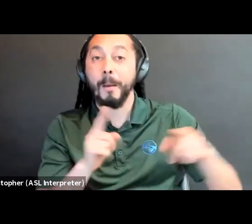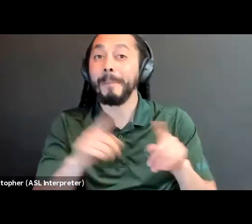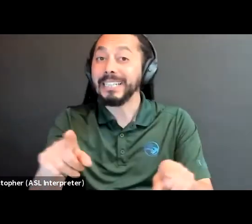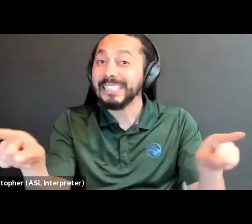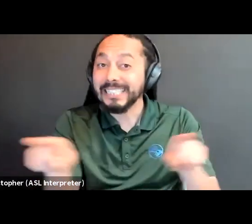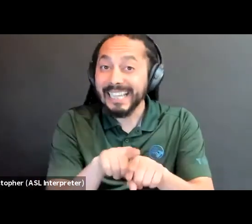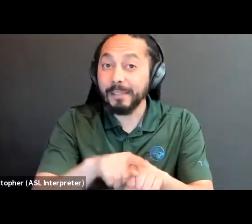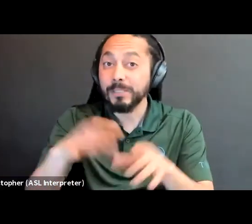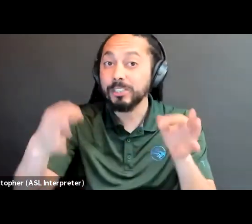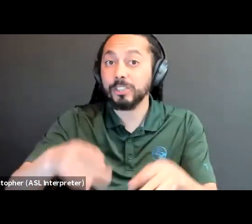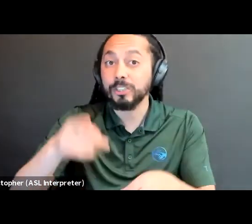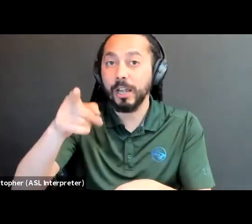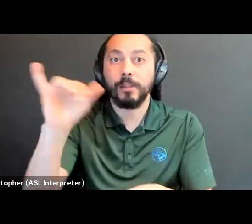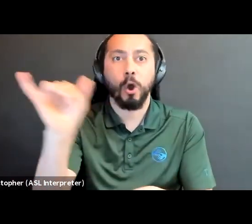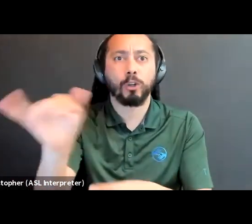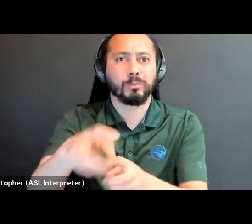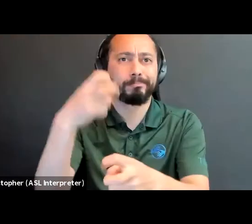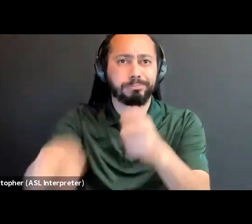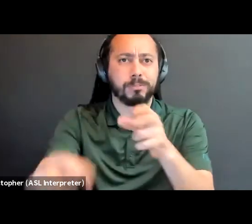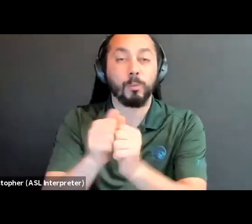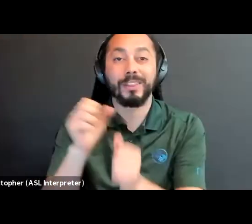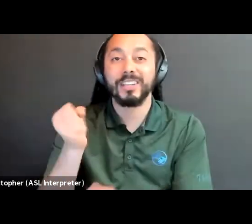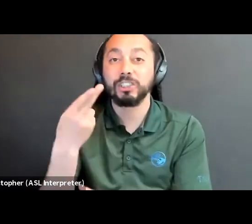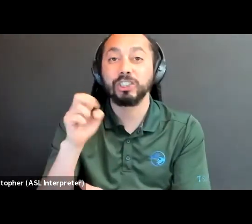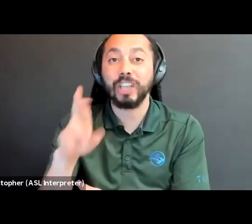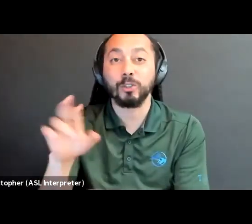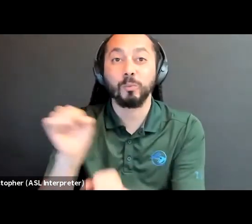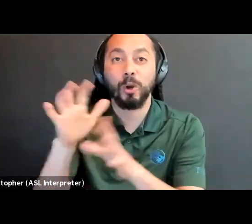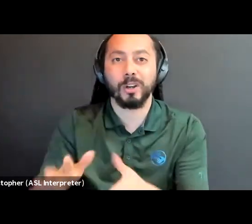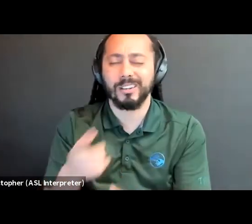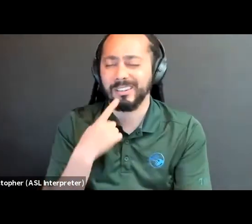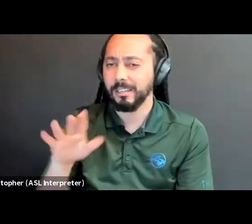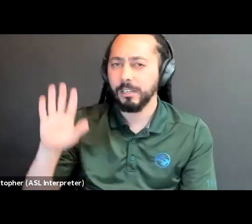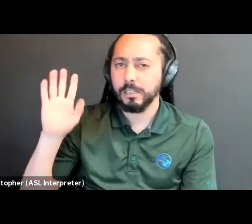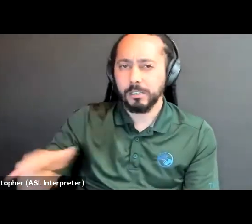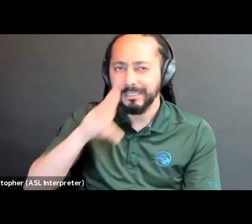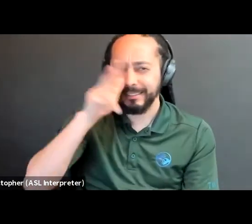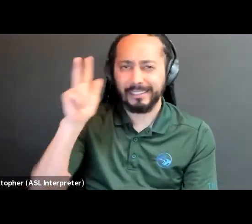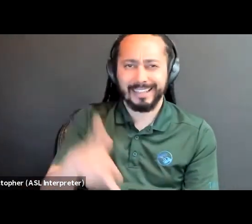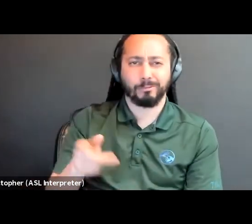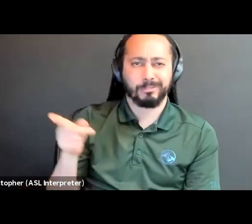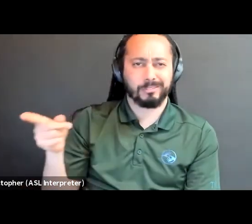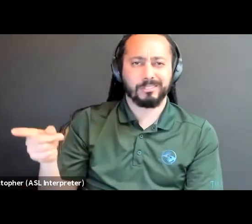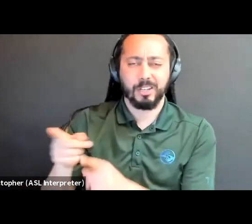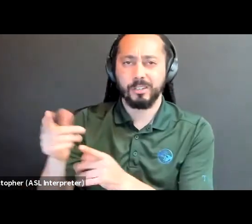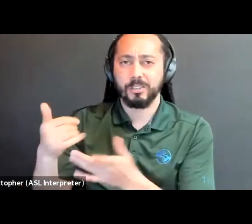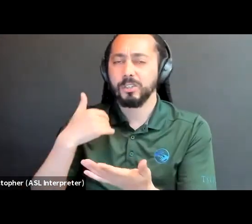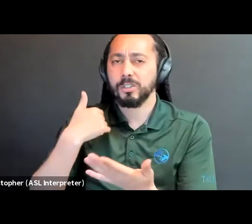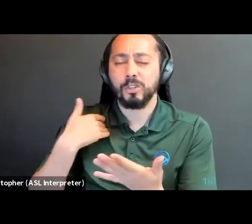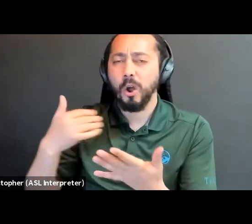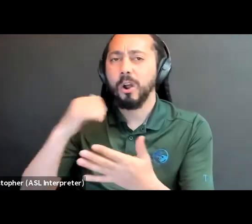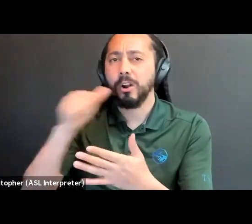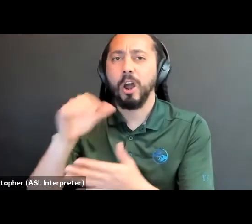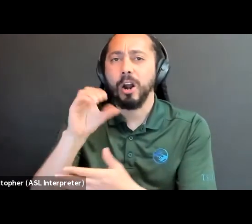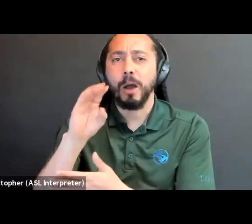with the shelter workers, saying that they lack judgment, neutrality, objectivity,